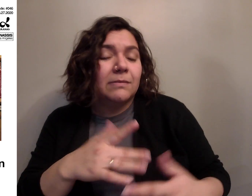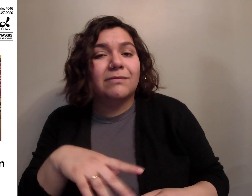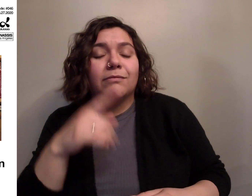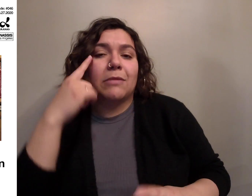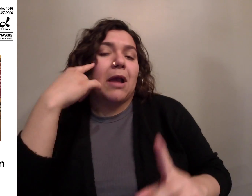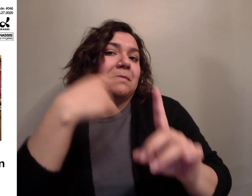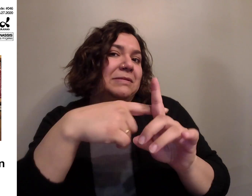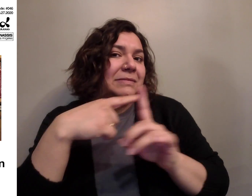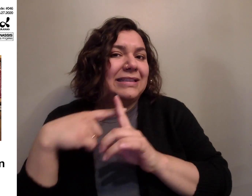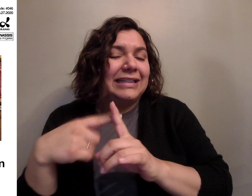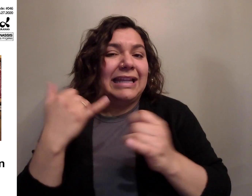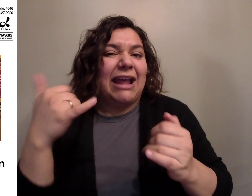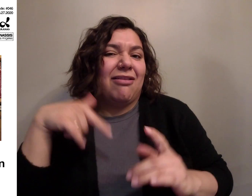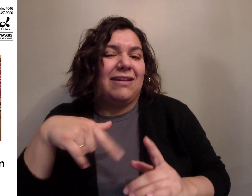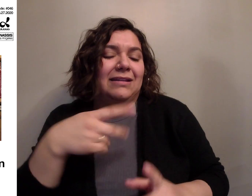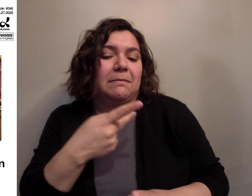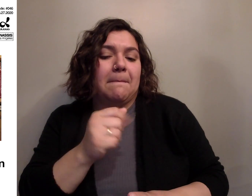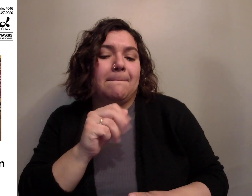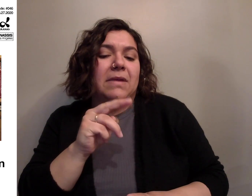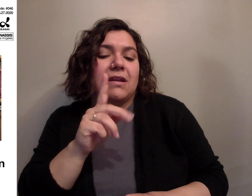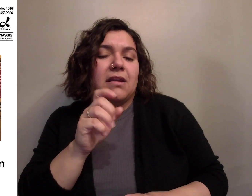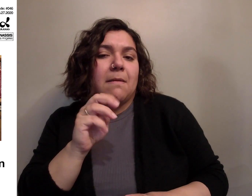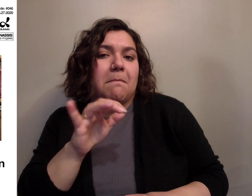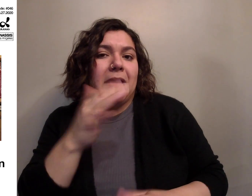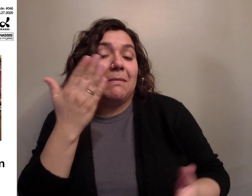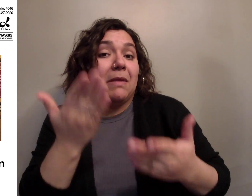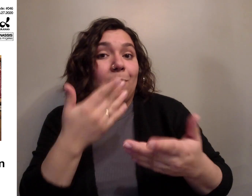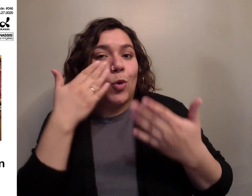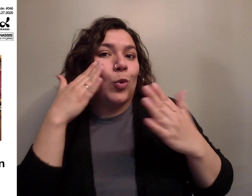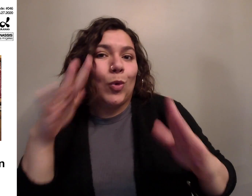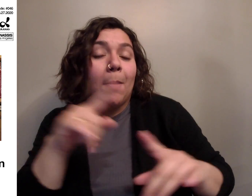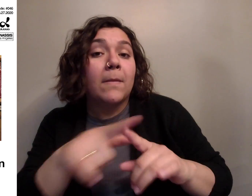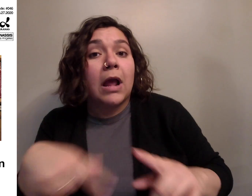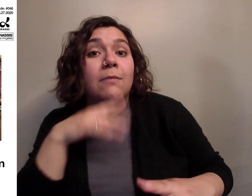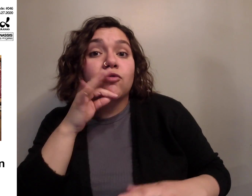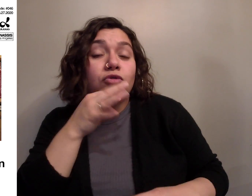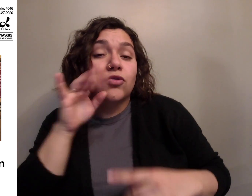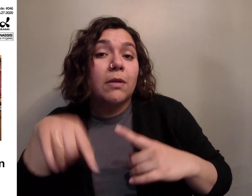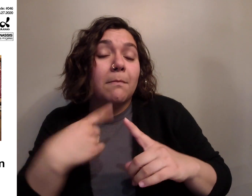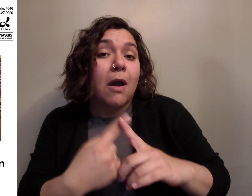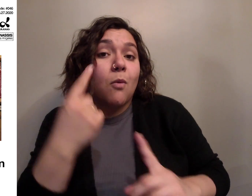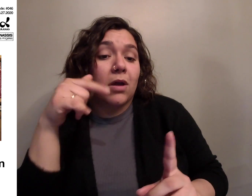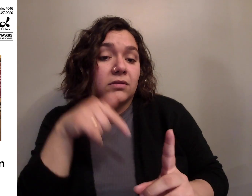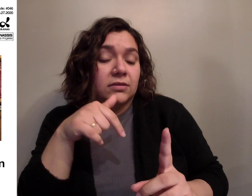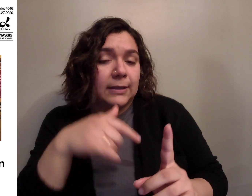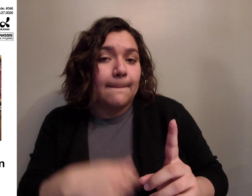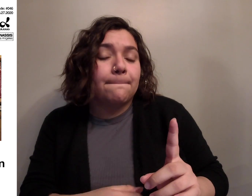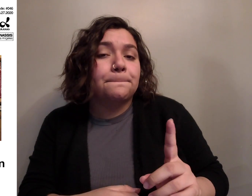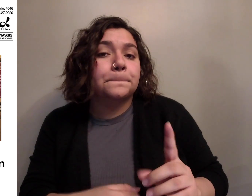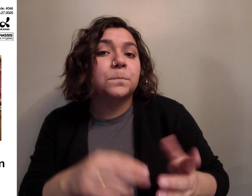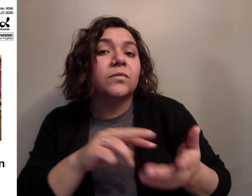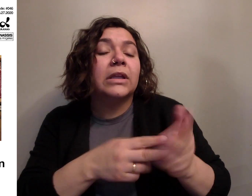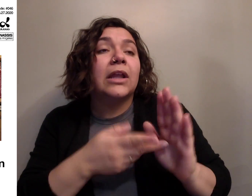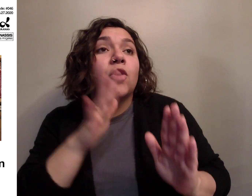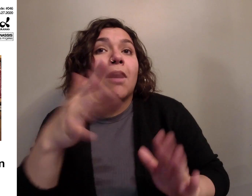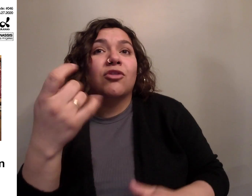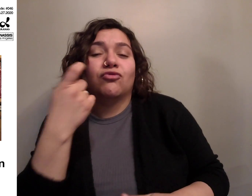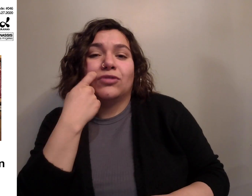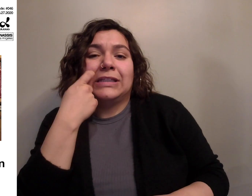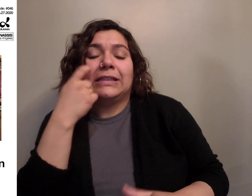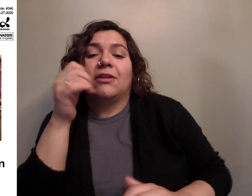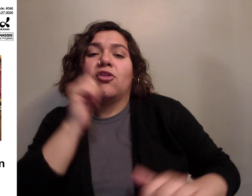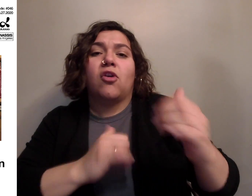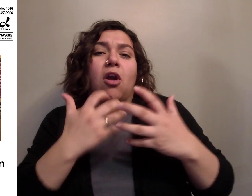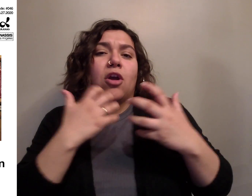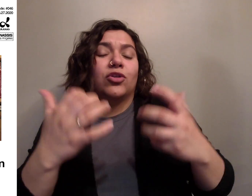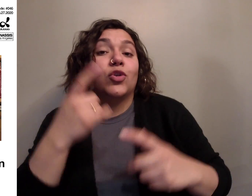is optimistic, change with this pandemic, perhaps. Who knows? Yeah. But I am curious about one thing.